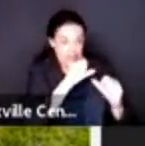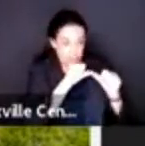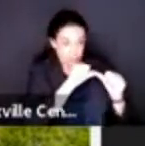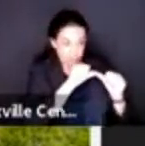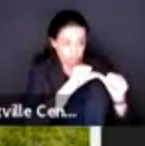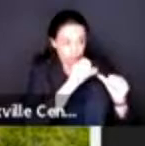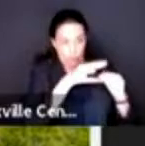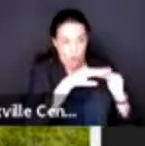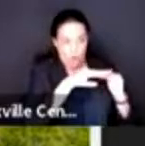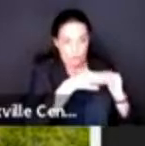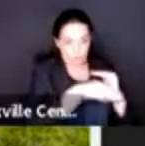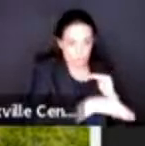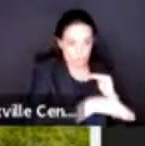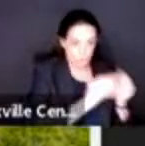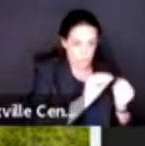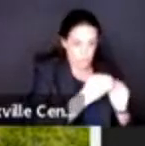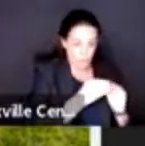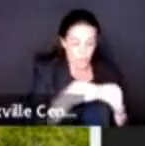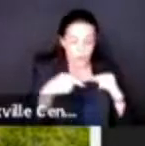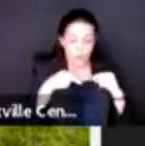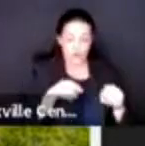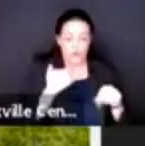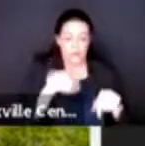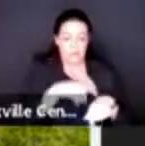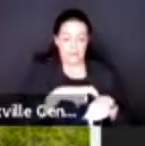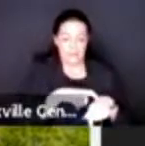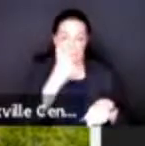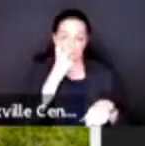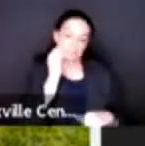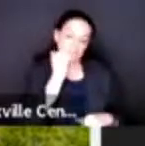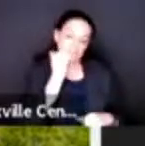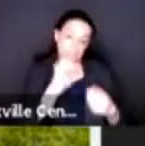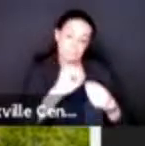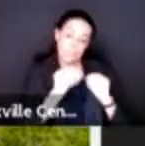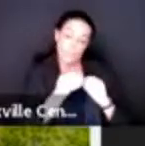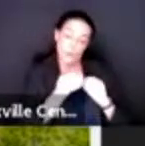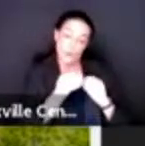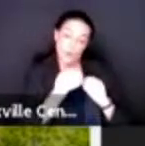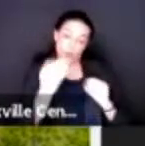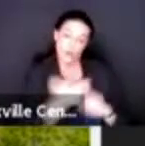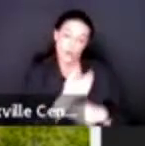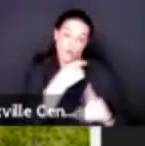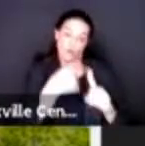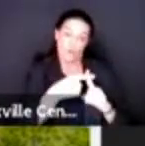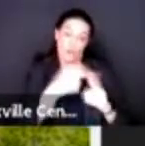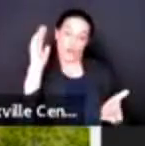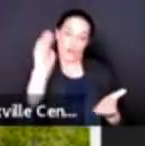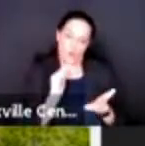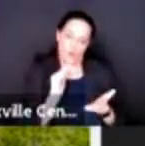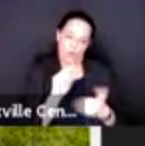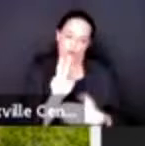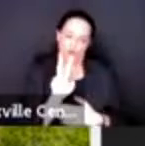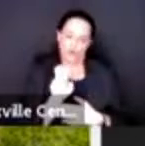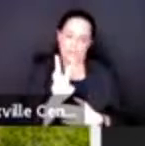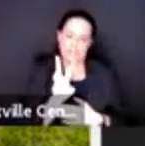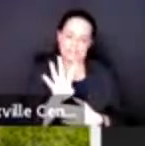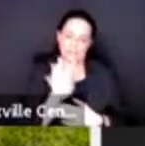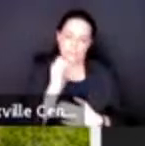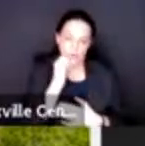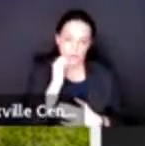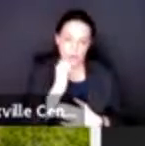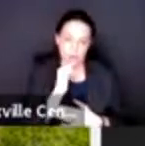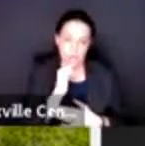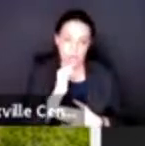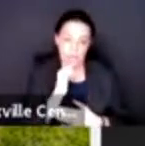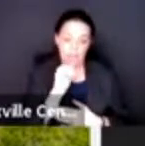days. Over this time period, we saw daily new cases drop to approximately 264 cases per day. That's